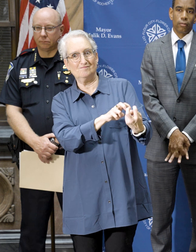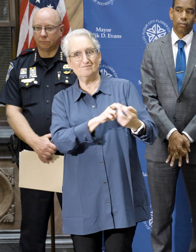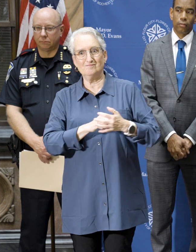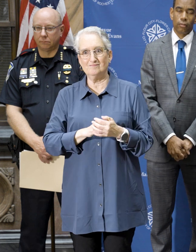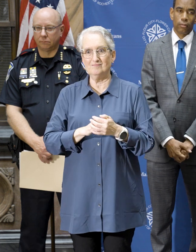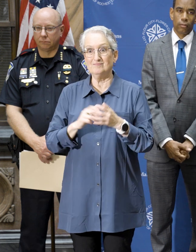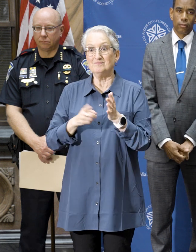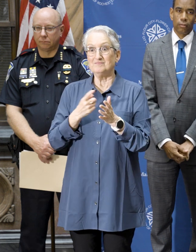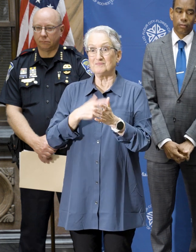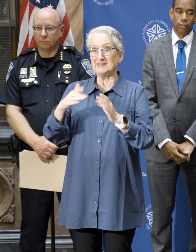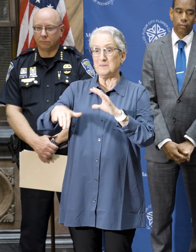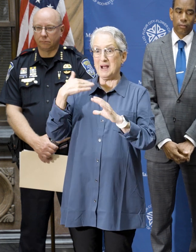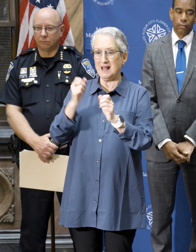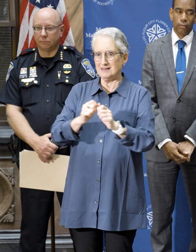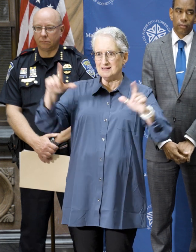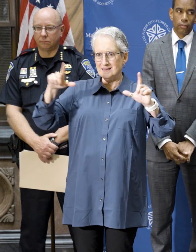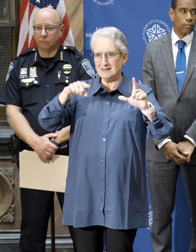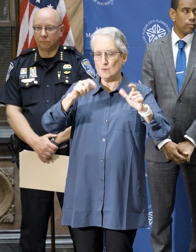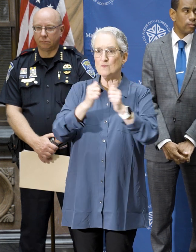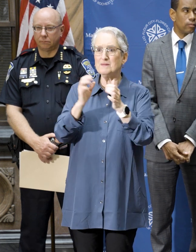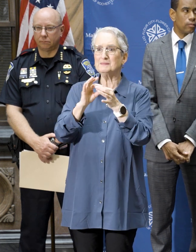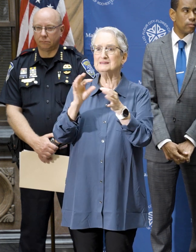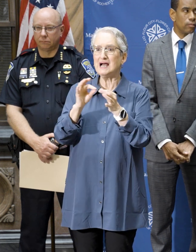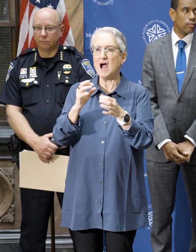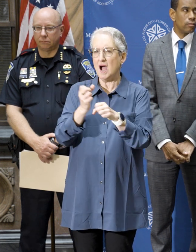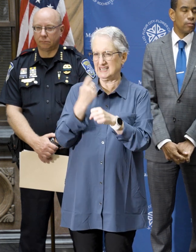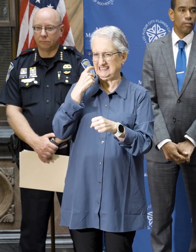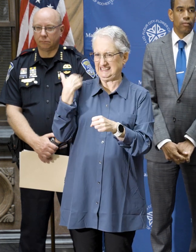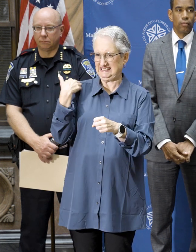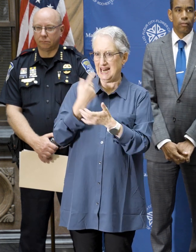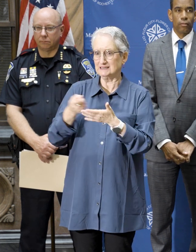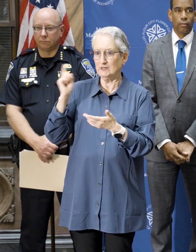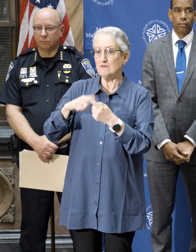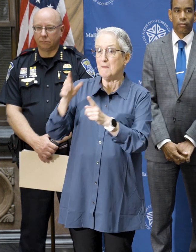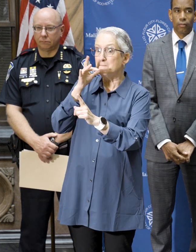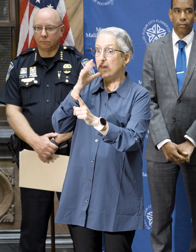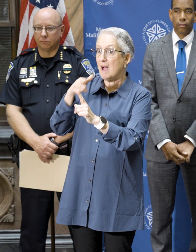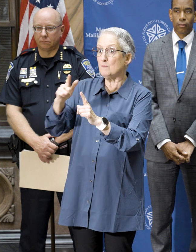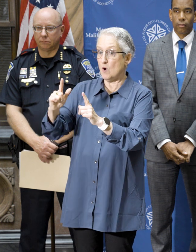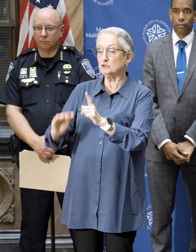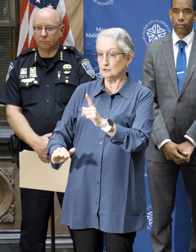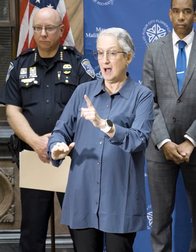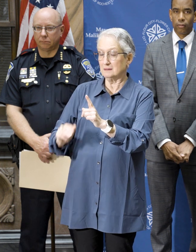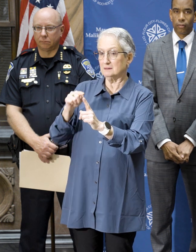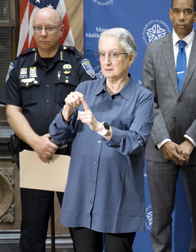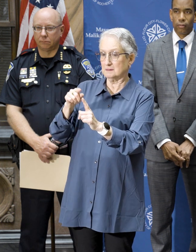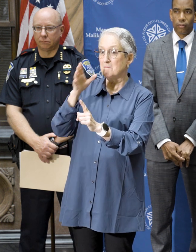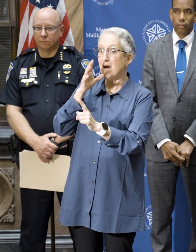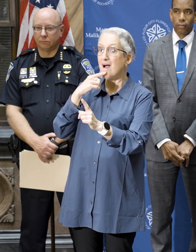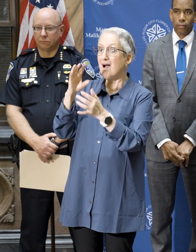notes like the one I received last week from a mother of one of the children we serve. And this is what she